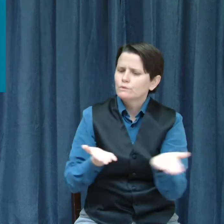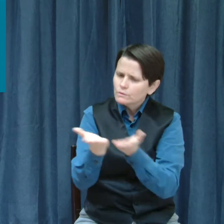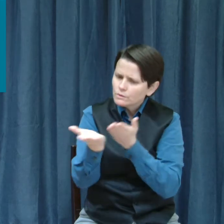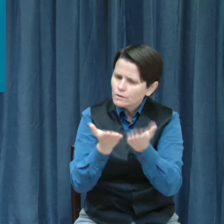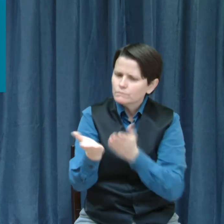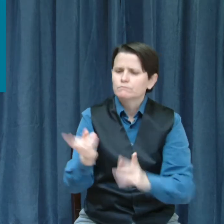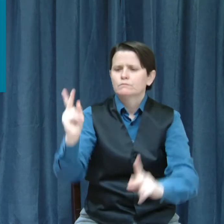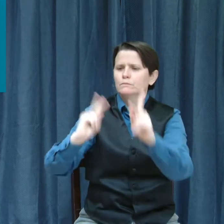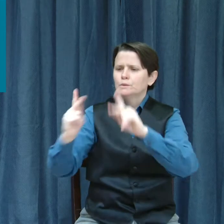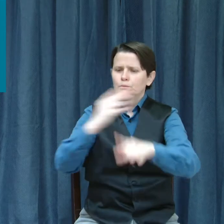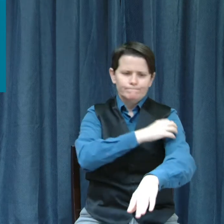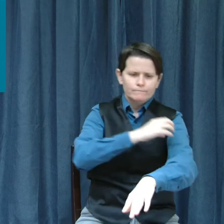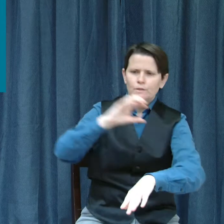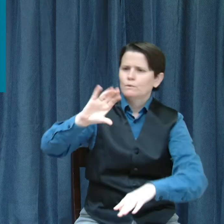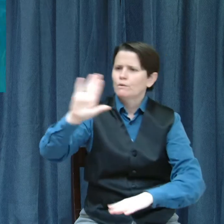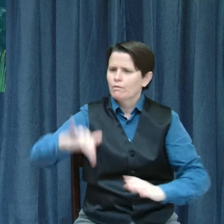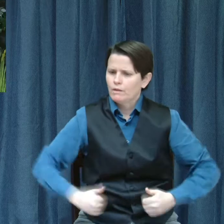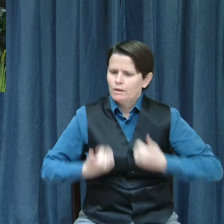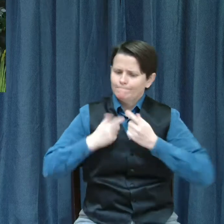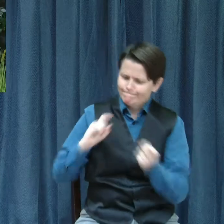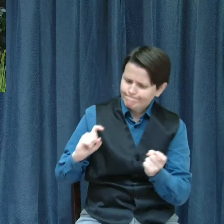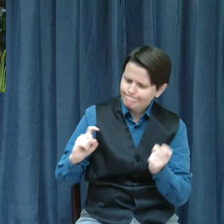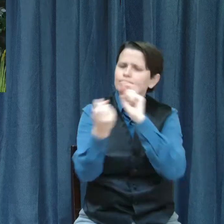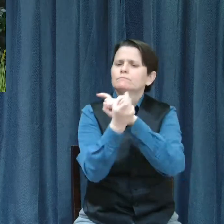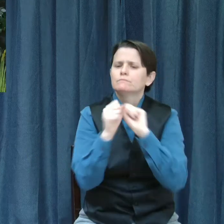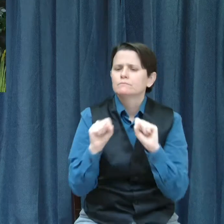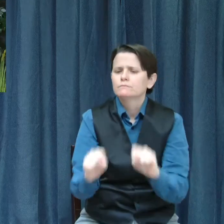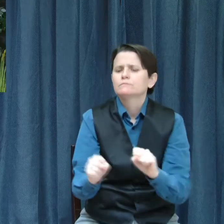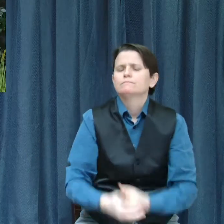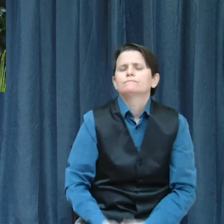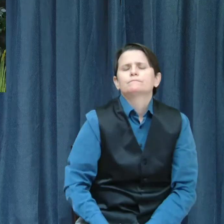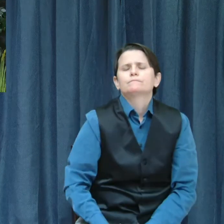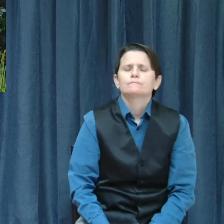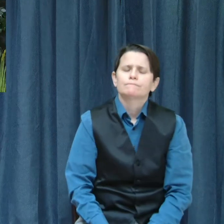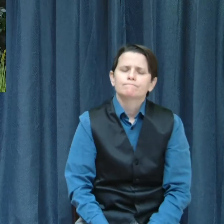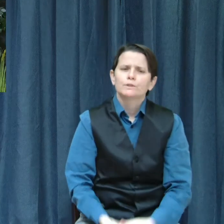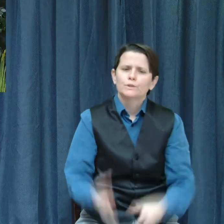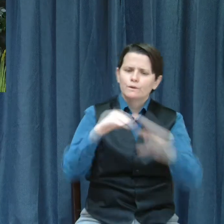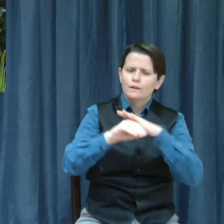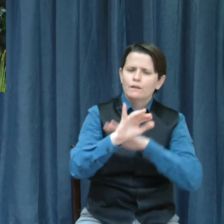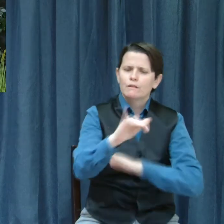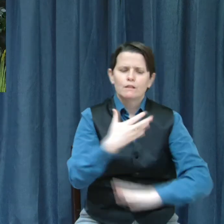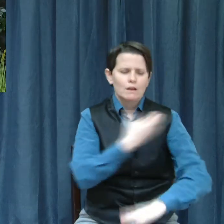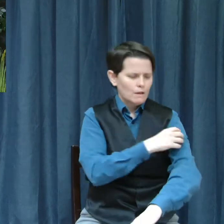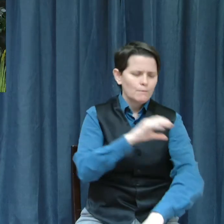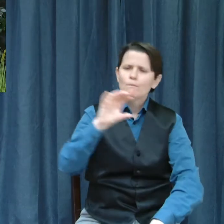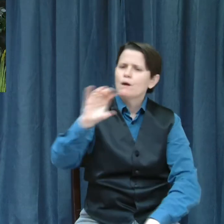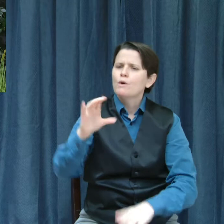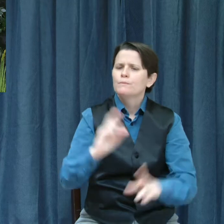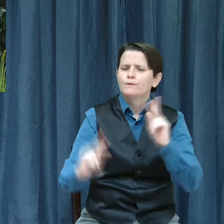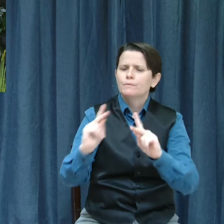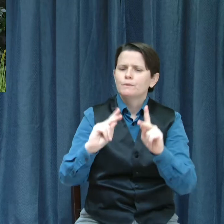to transform their lives. And so in that empowerment of people and our commitment to community